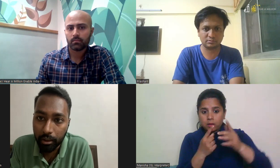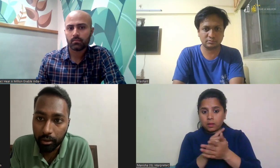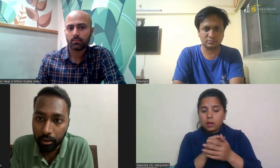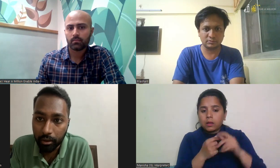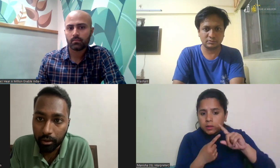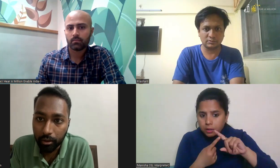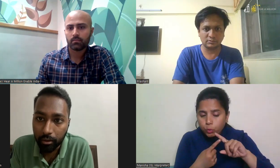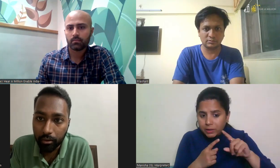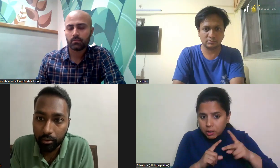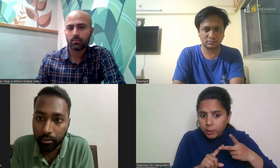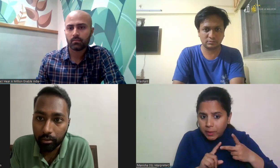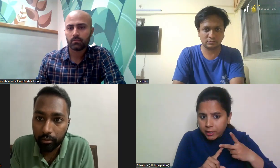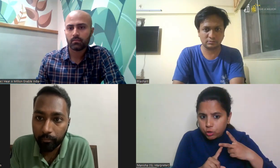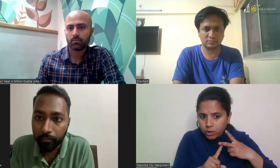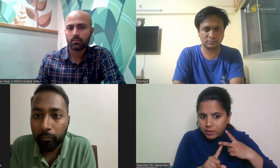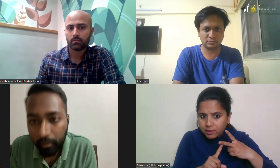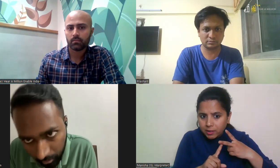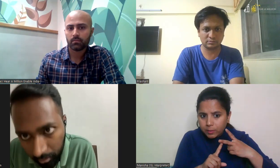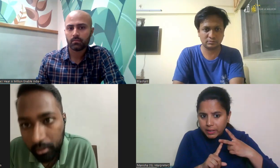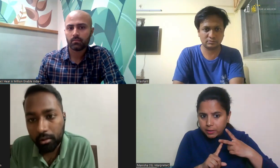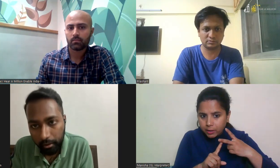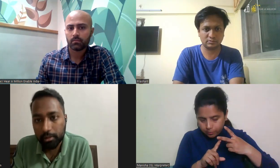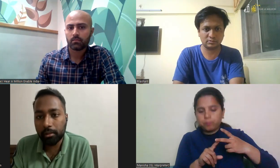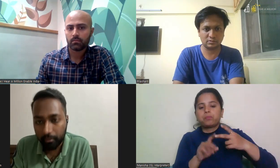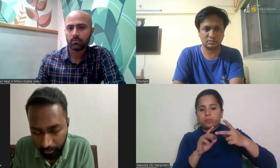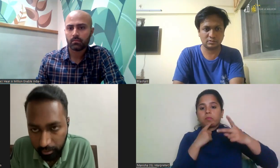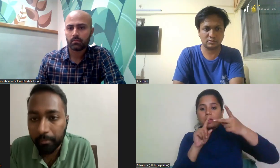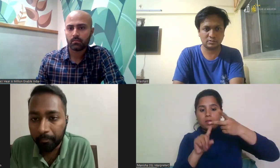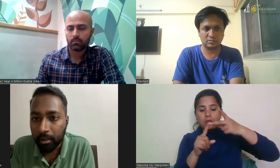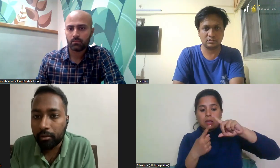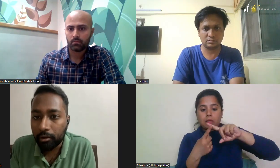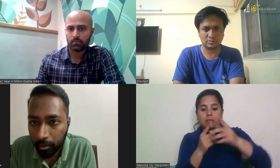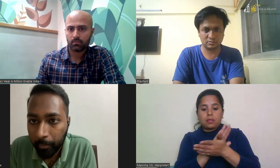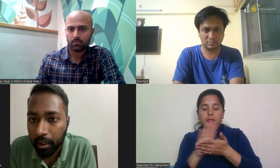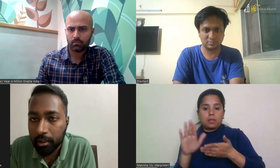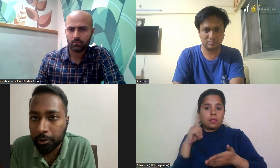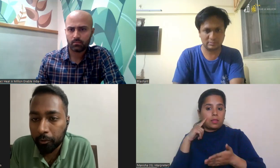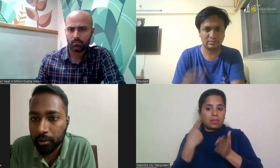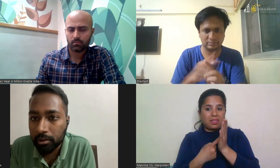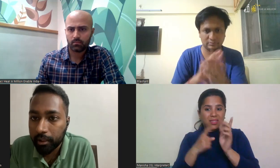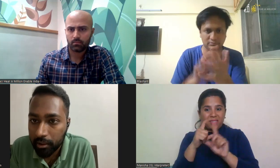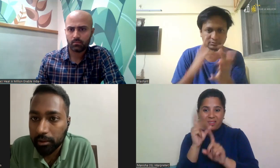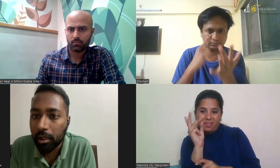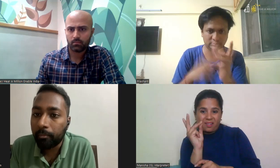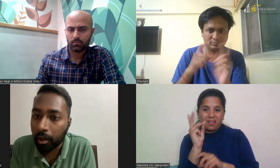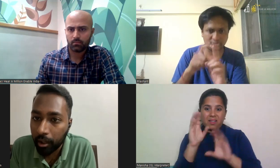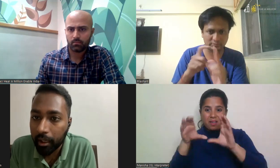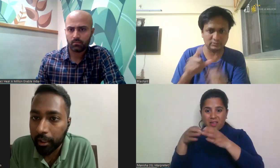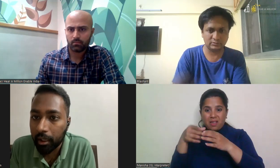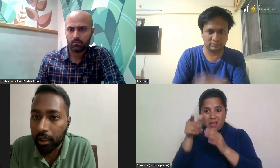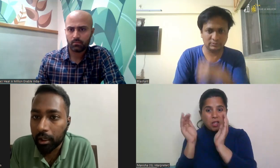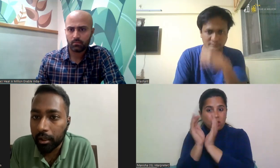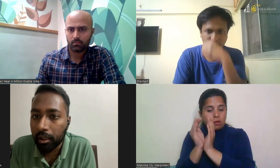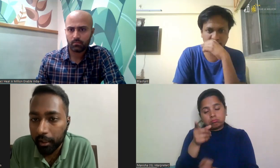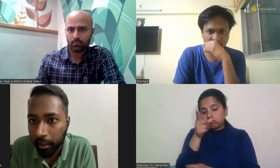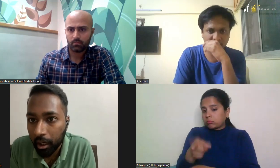government. You mean third party insurance is mandatory? Yes, yes. Third party insurance is